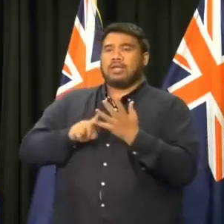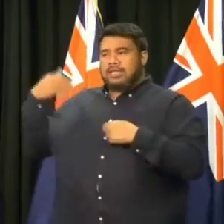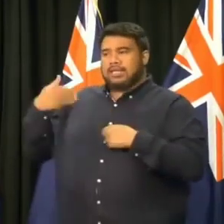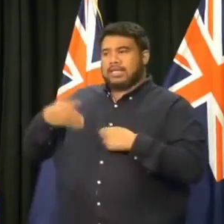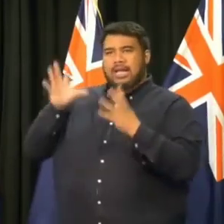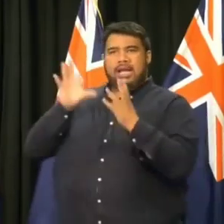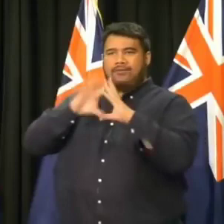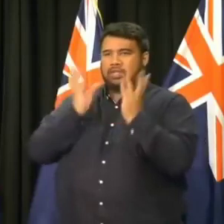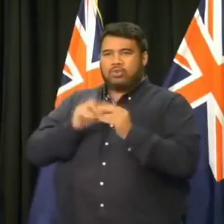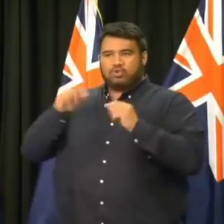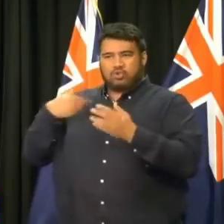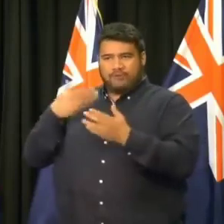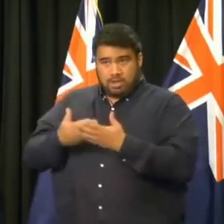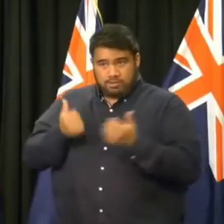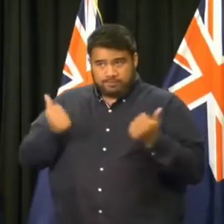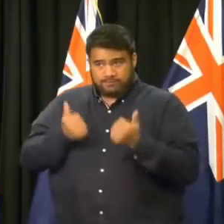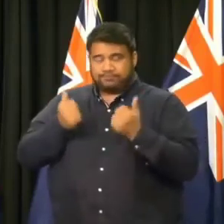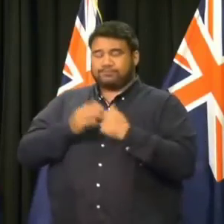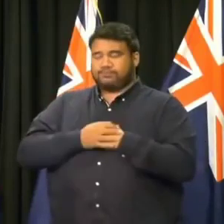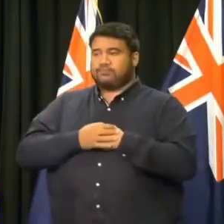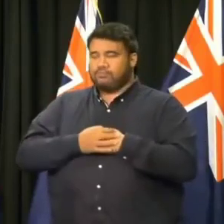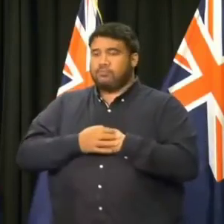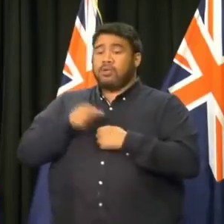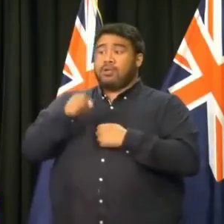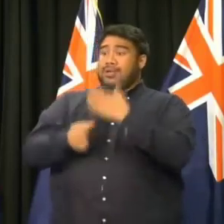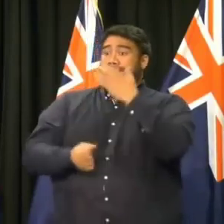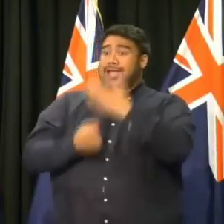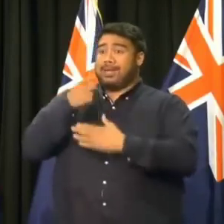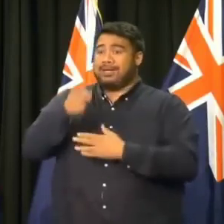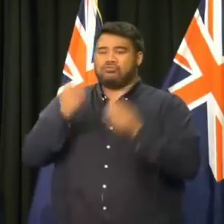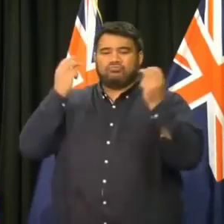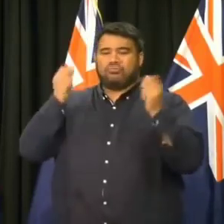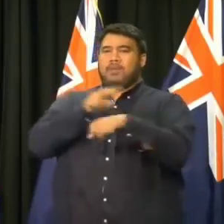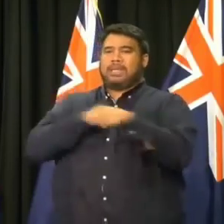processes. Police immediately secured the areas involved and ensured that people